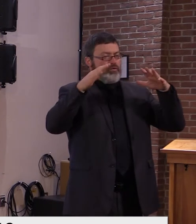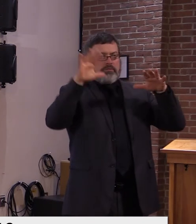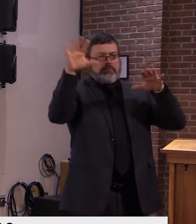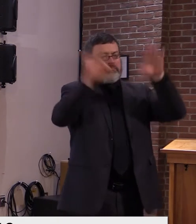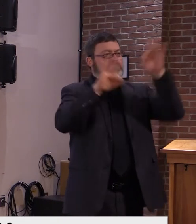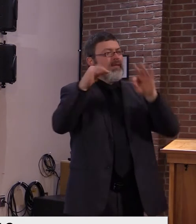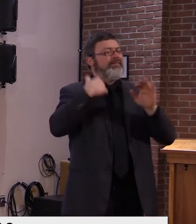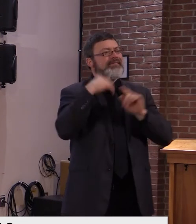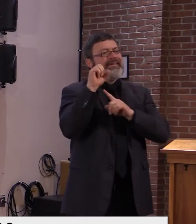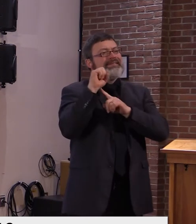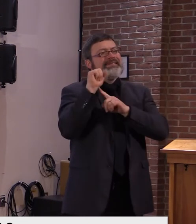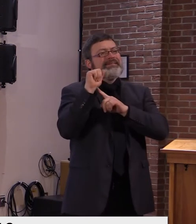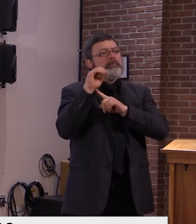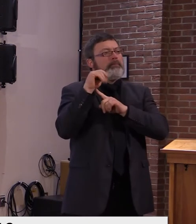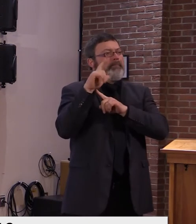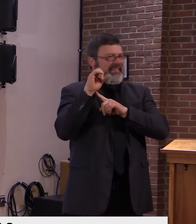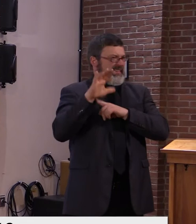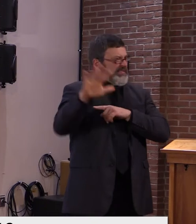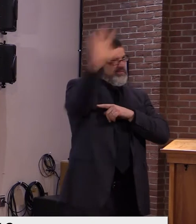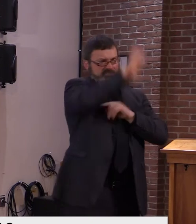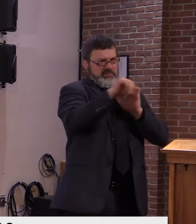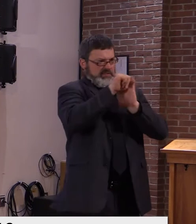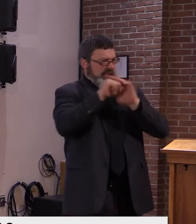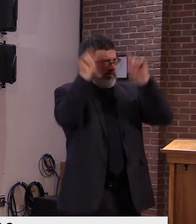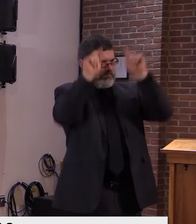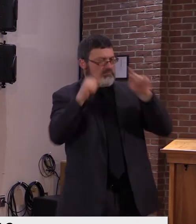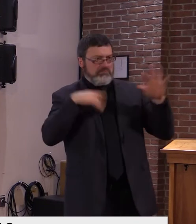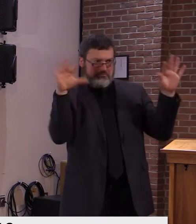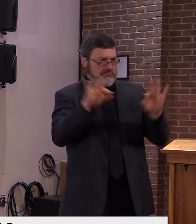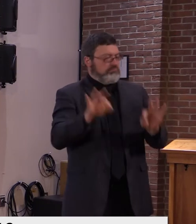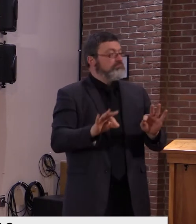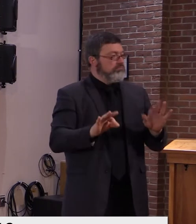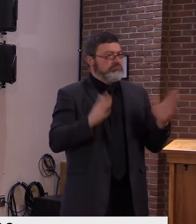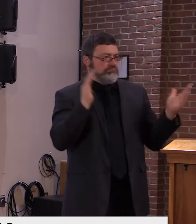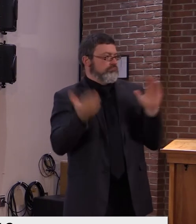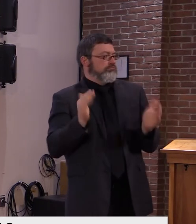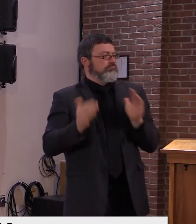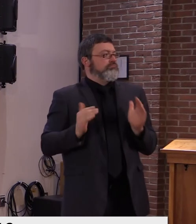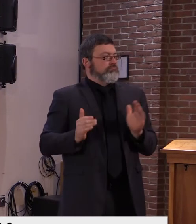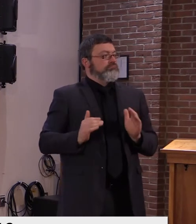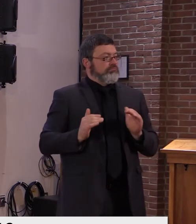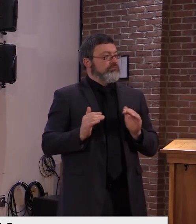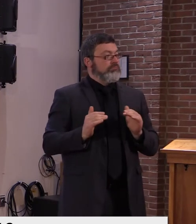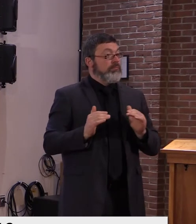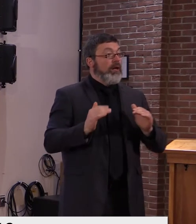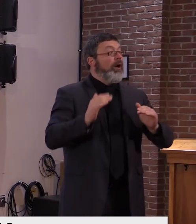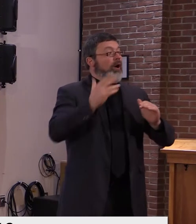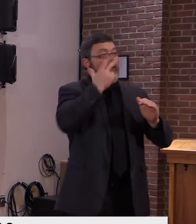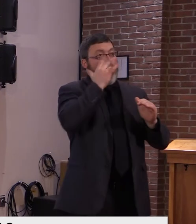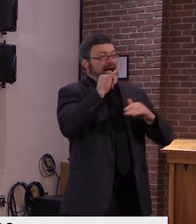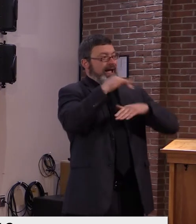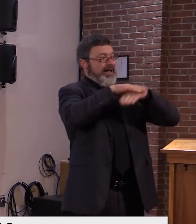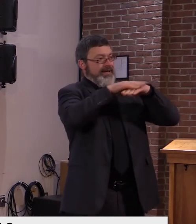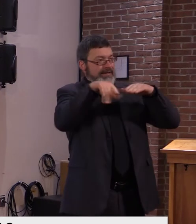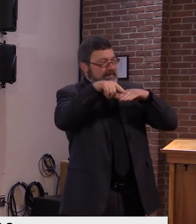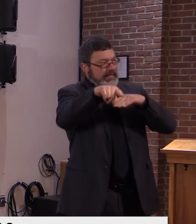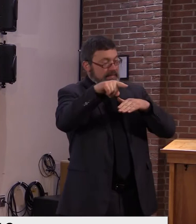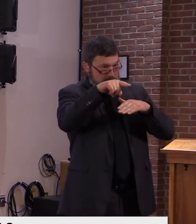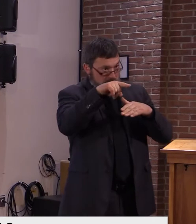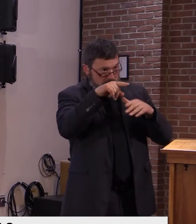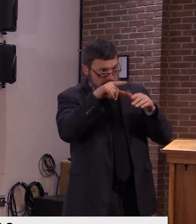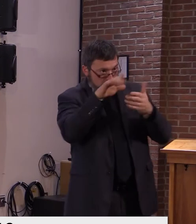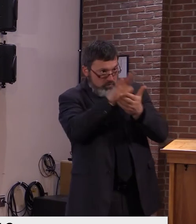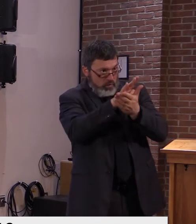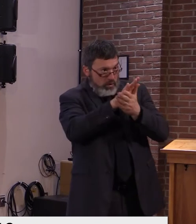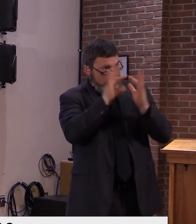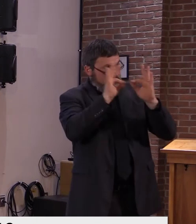from the testing. This surveillance testing will be an important strategy for us to ensure the safety of our schools during the holiday